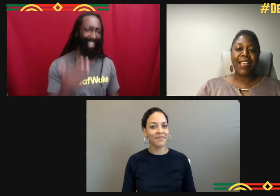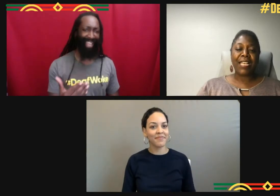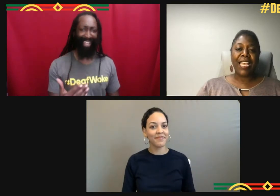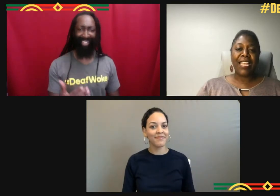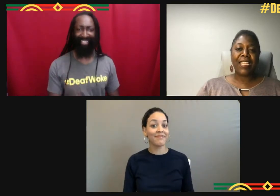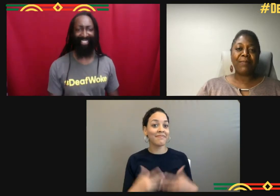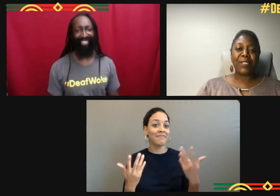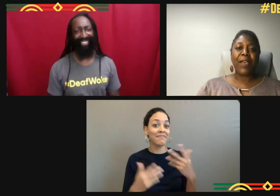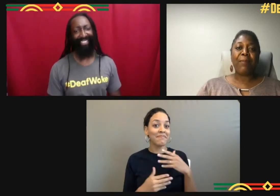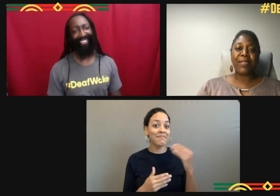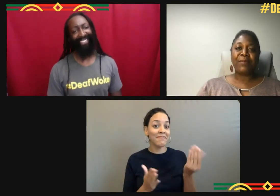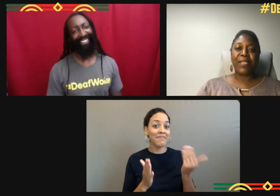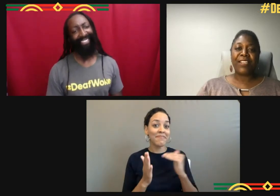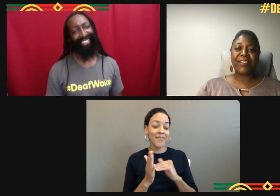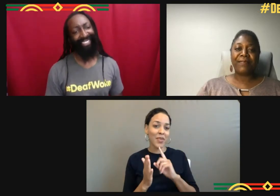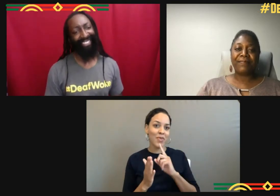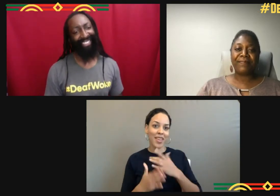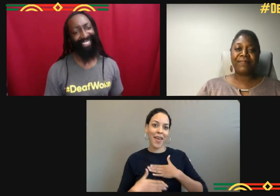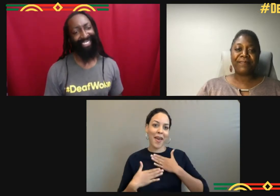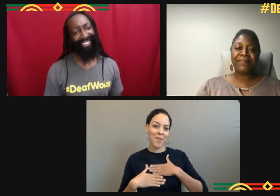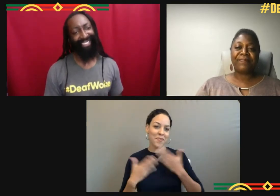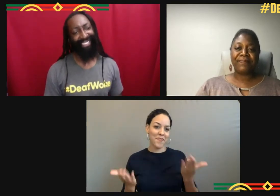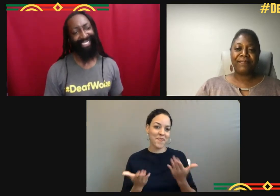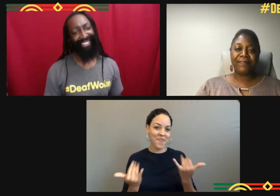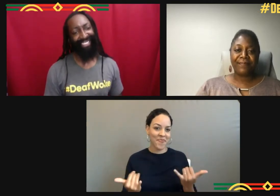And I, again, am so happy to be here.